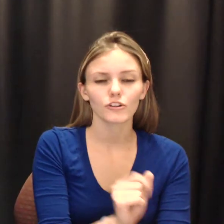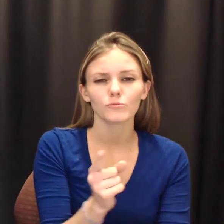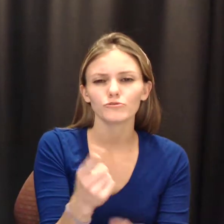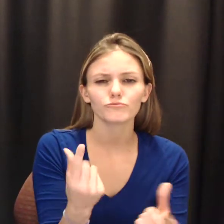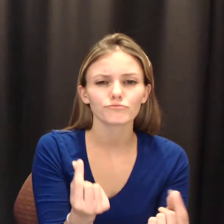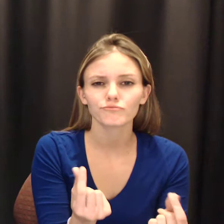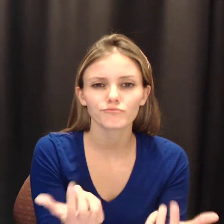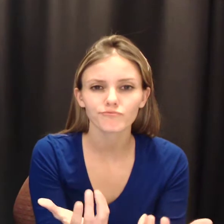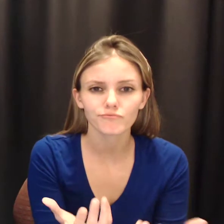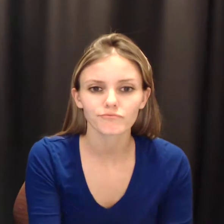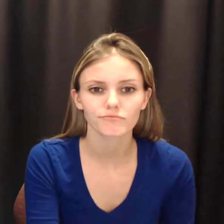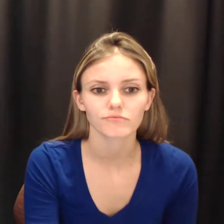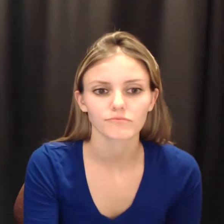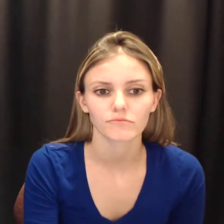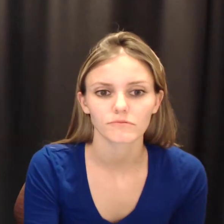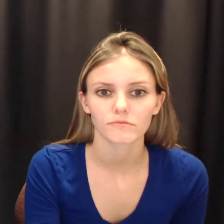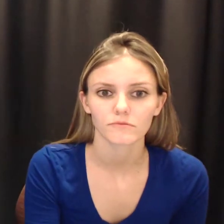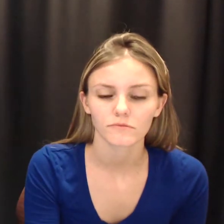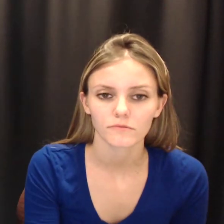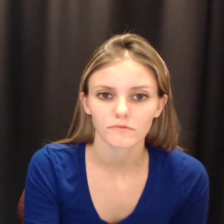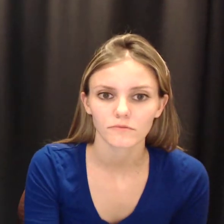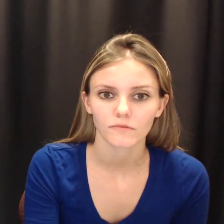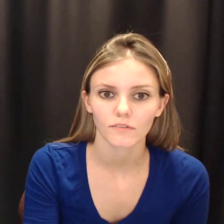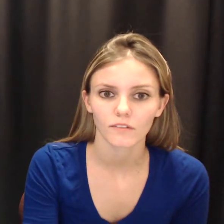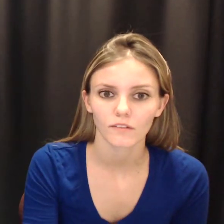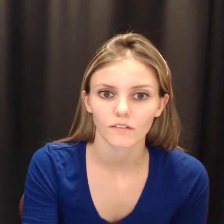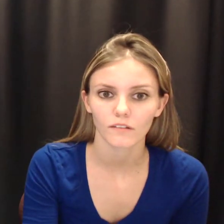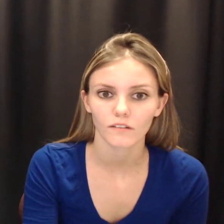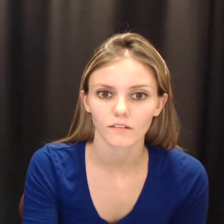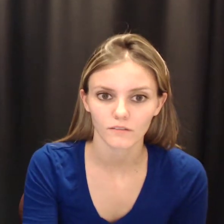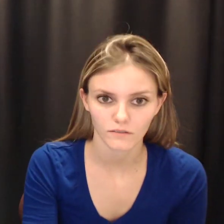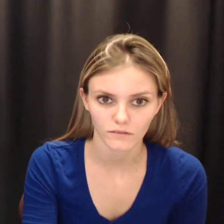Well, I used to have hearing aids, but I'm not, so, I'd like to